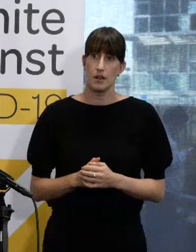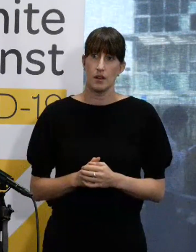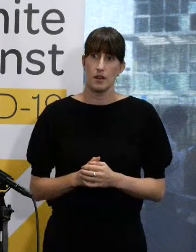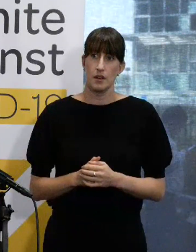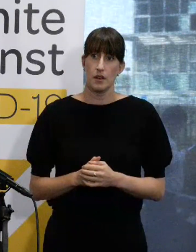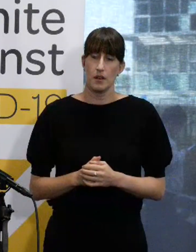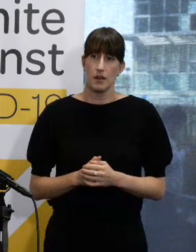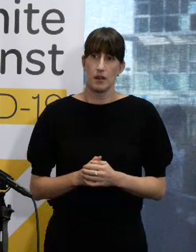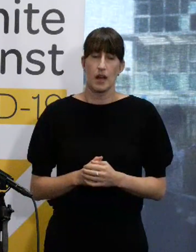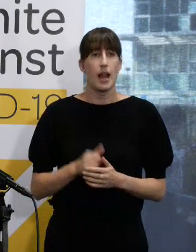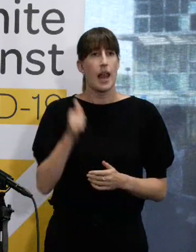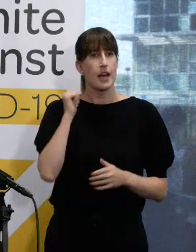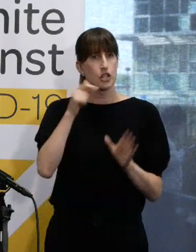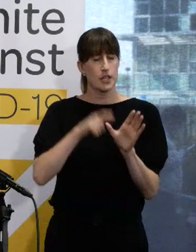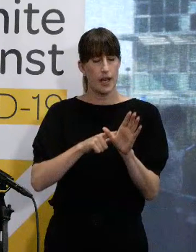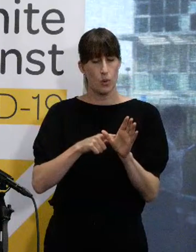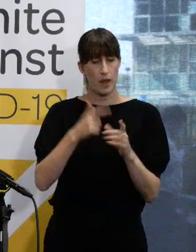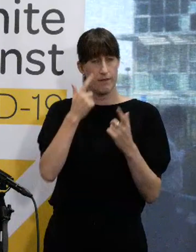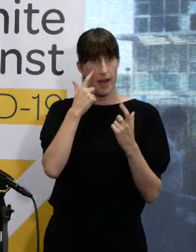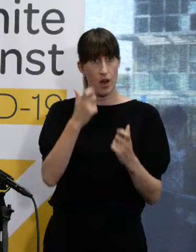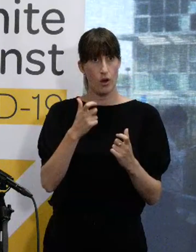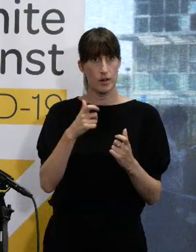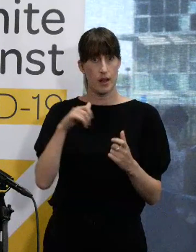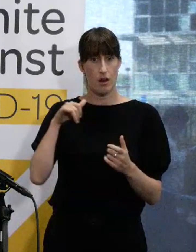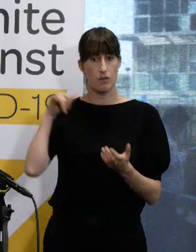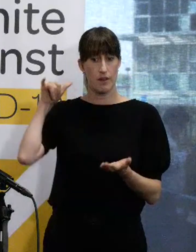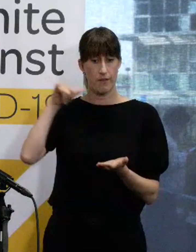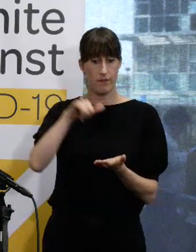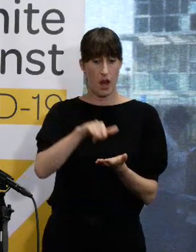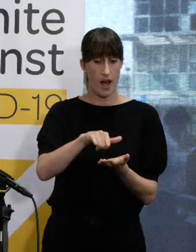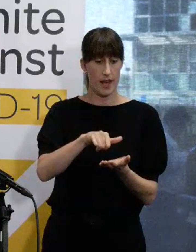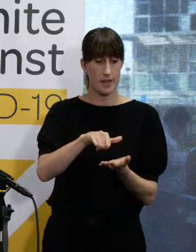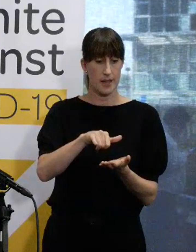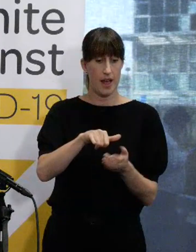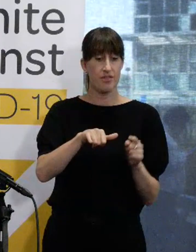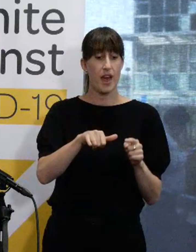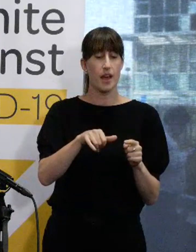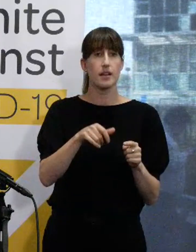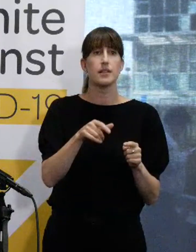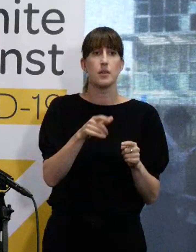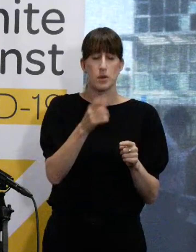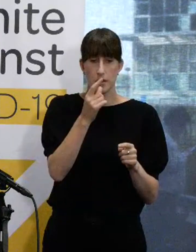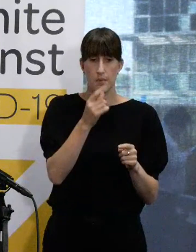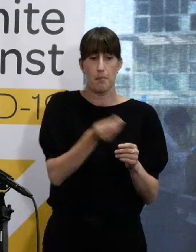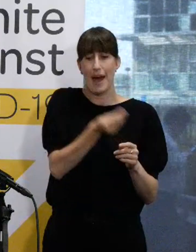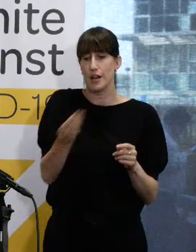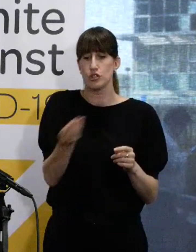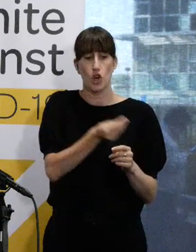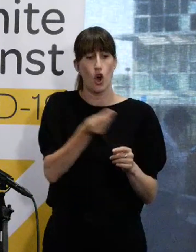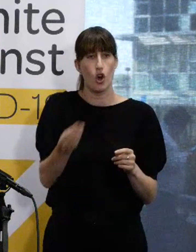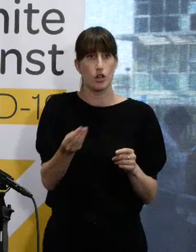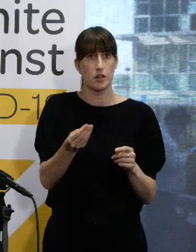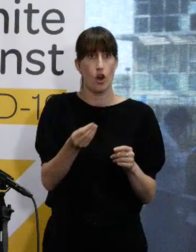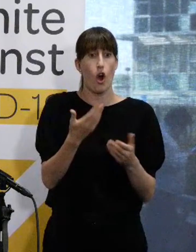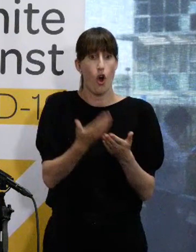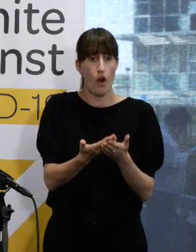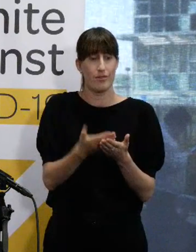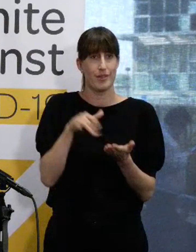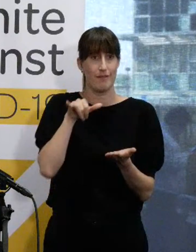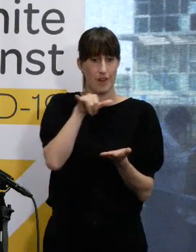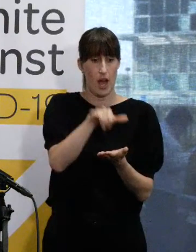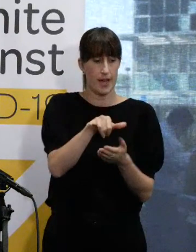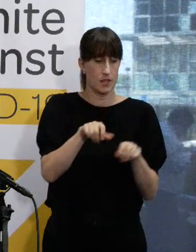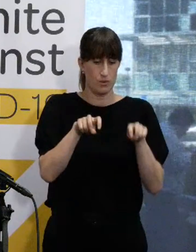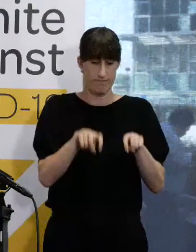there had been in-flight transmission. Has the sort of sequencing of the cases that have been coming in on this UAE to New Zealand link,